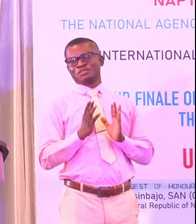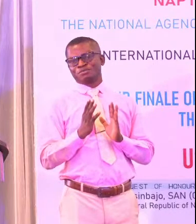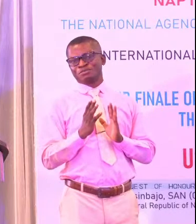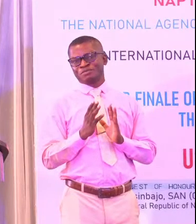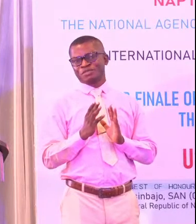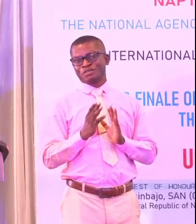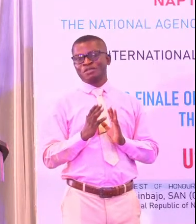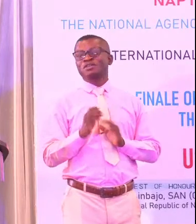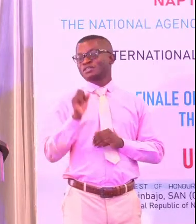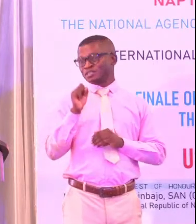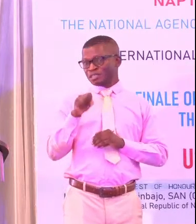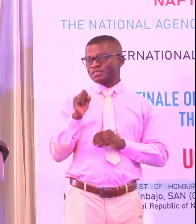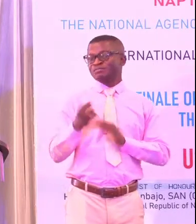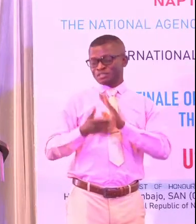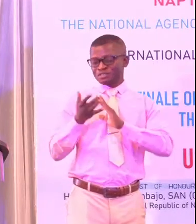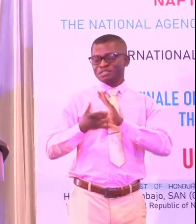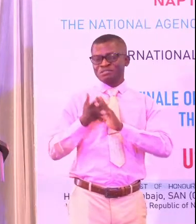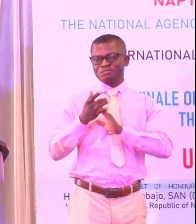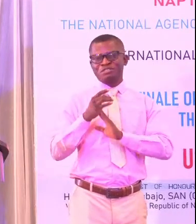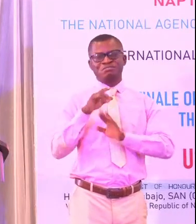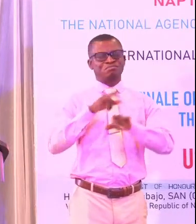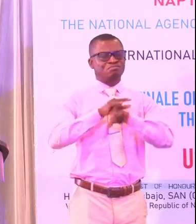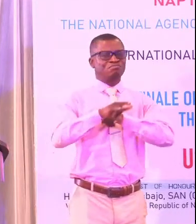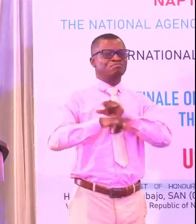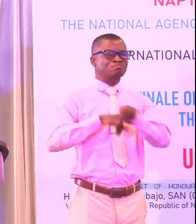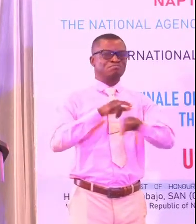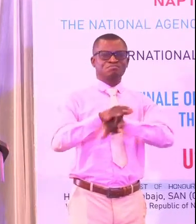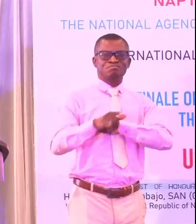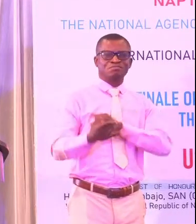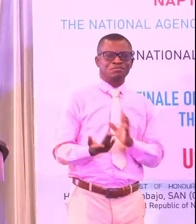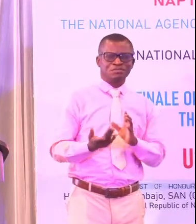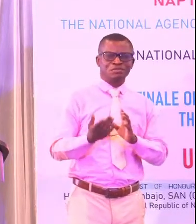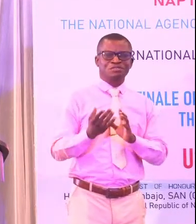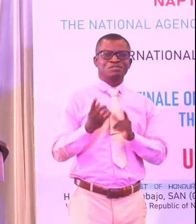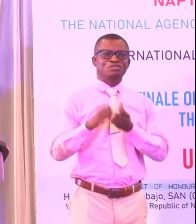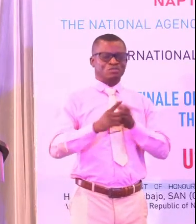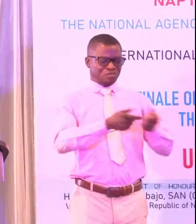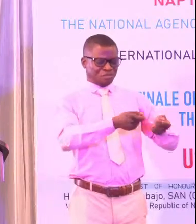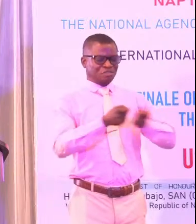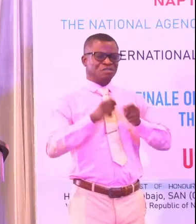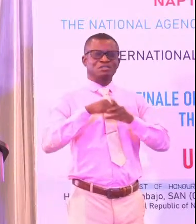technology is frequently misused to facilitate trafficking in persons, its